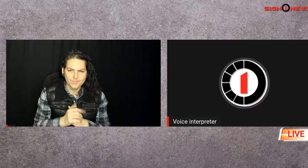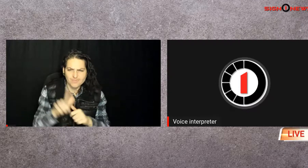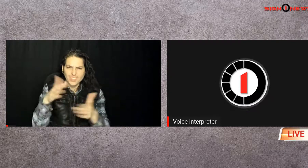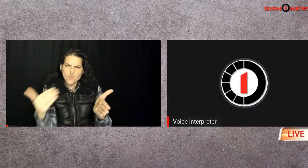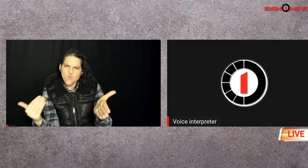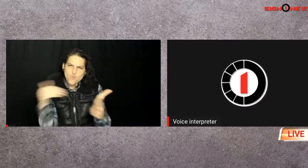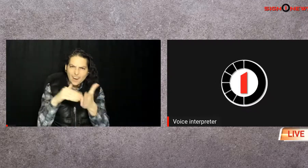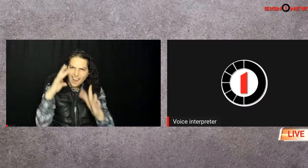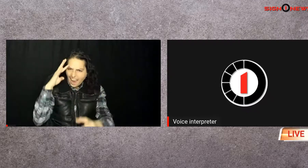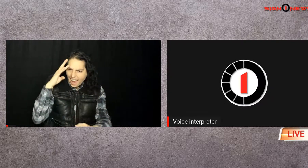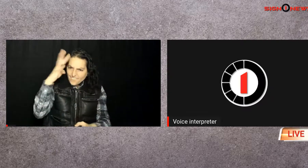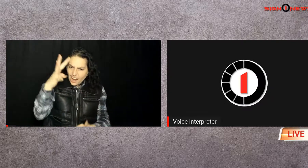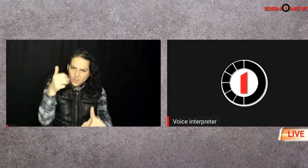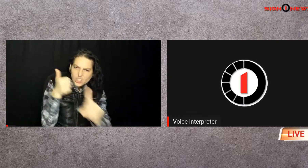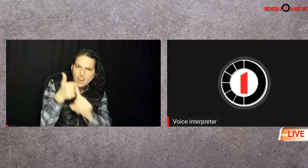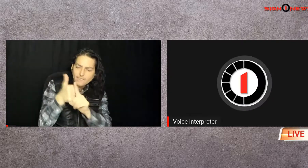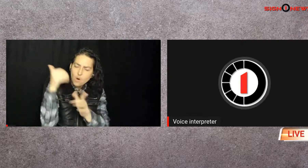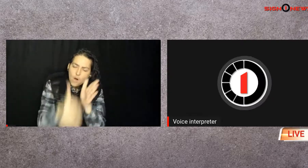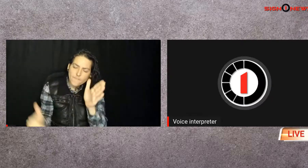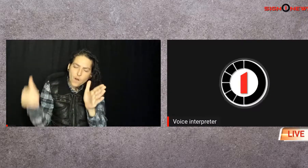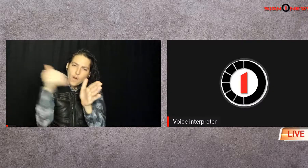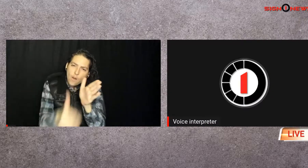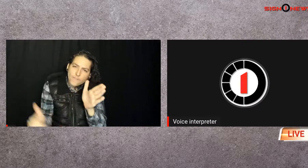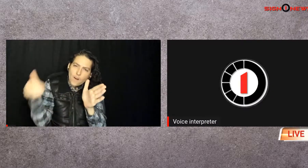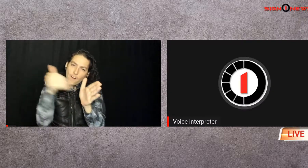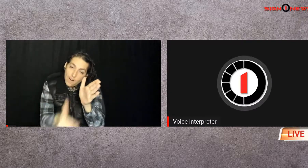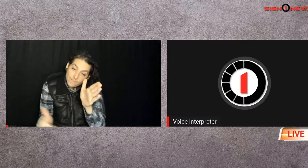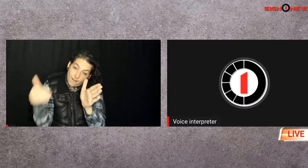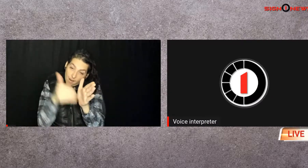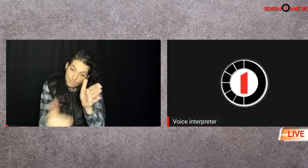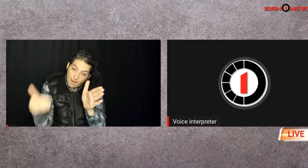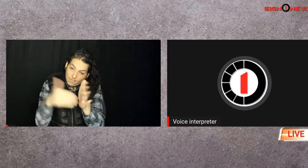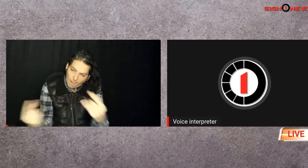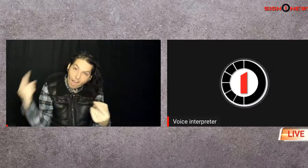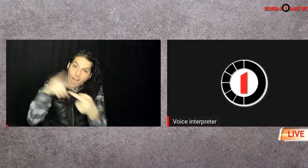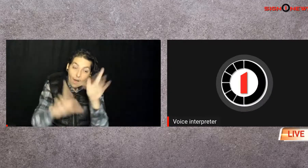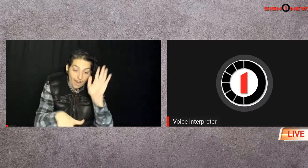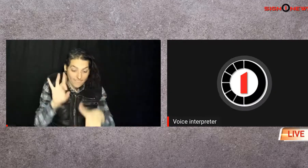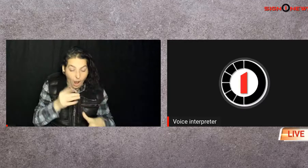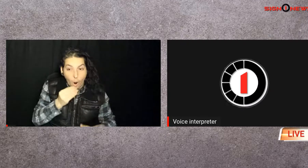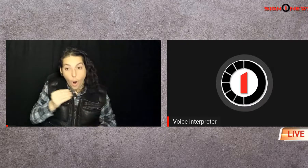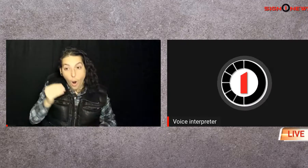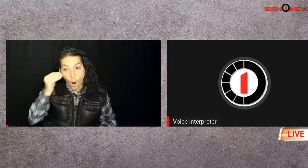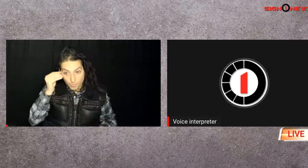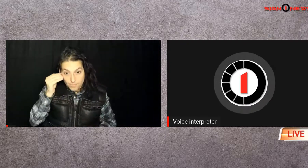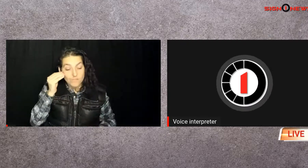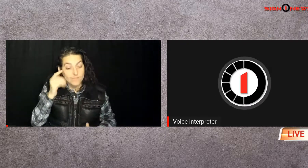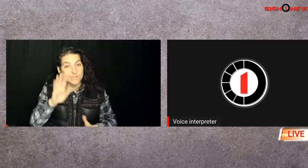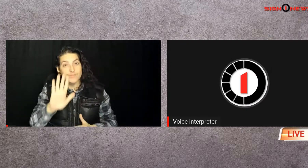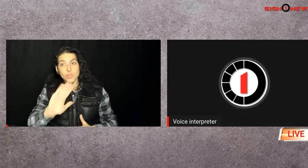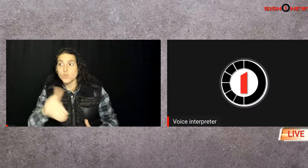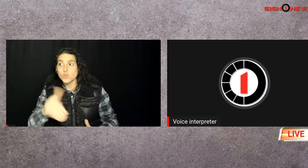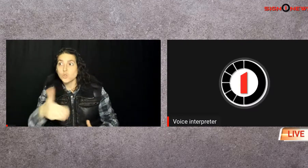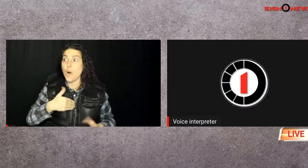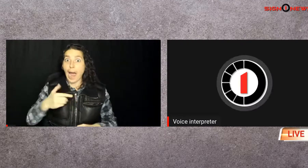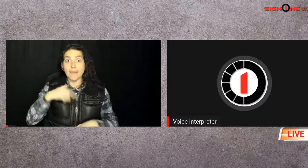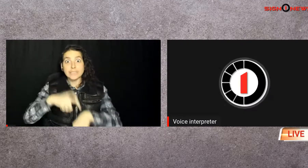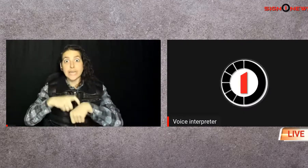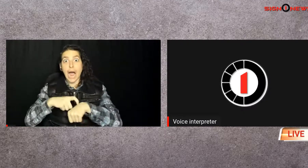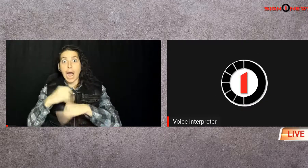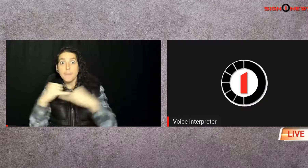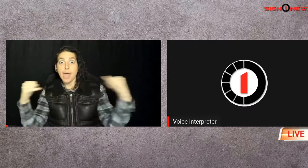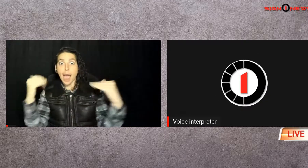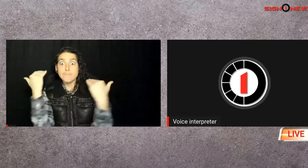And the quote says, reinvent yourself over and over and over and over and over until you find